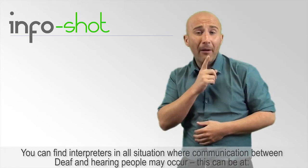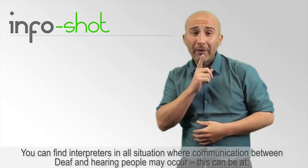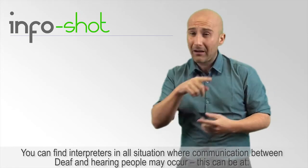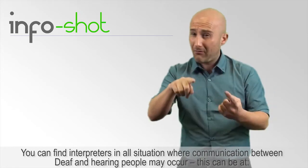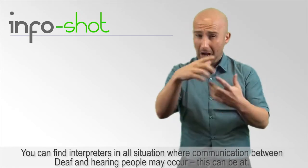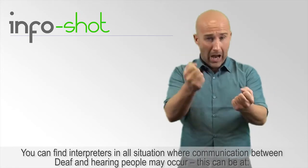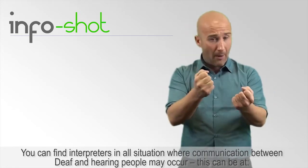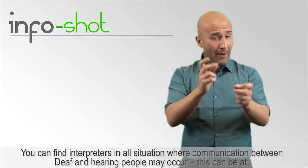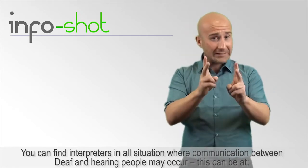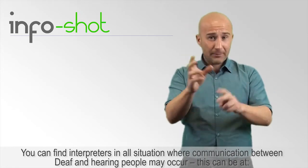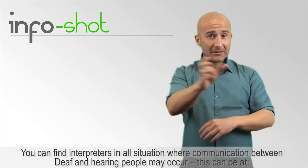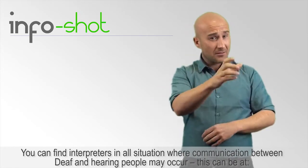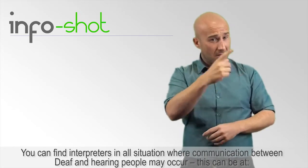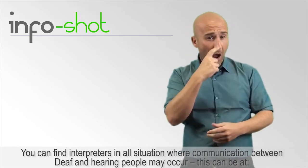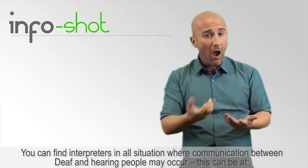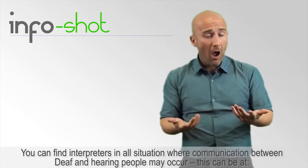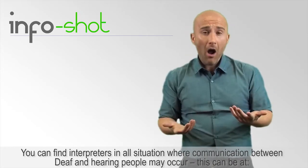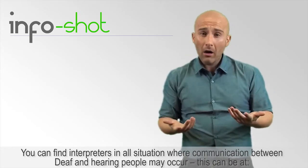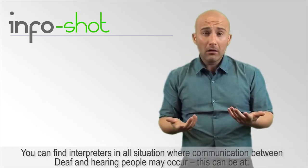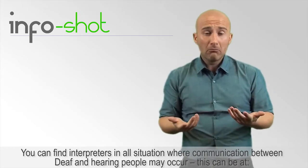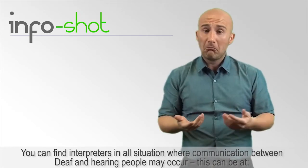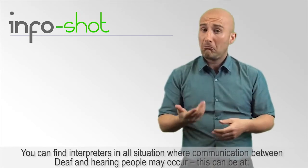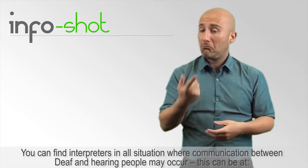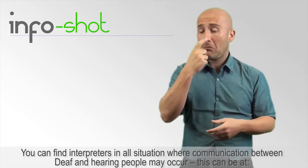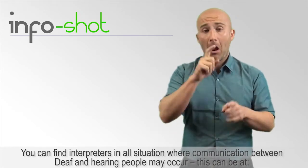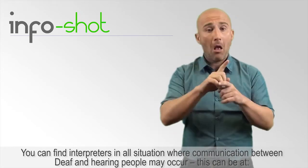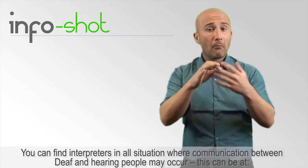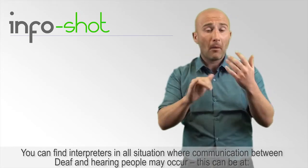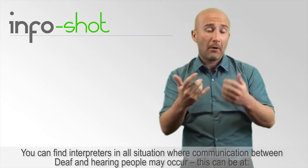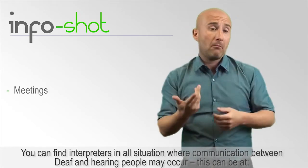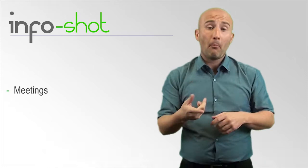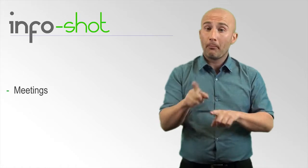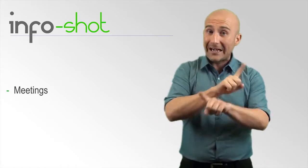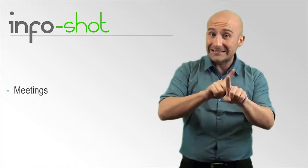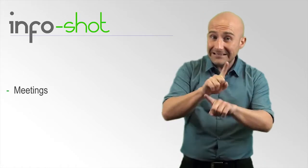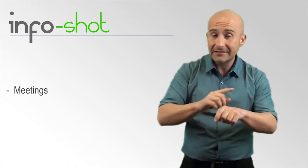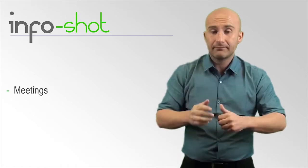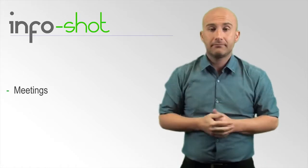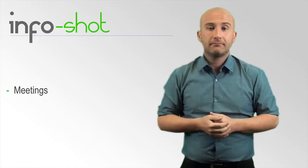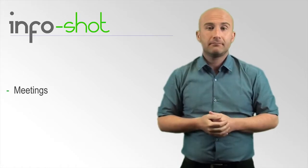occur. This can be at meetings,